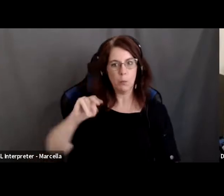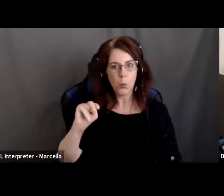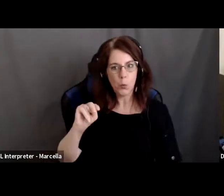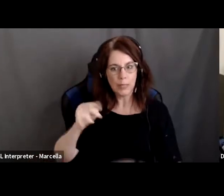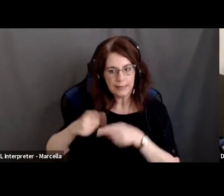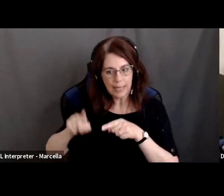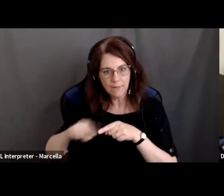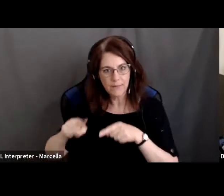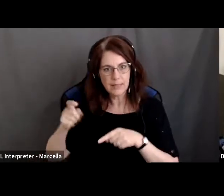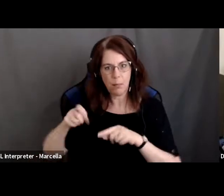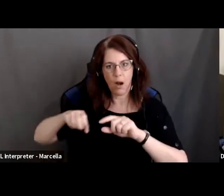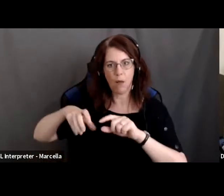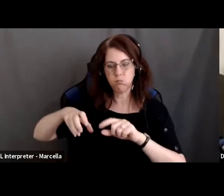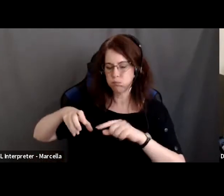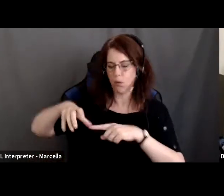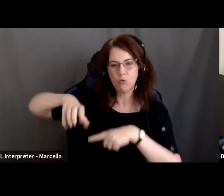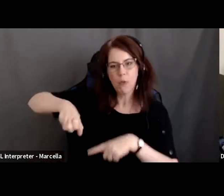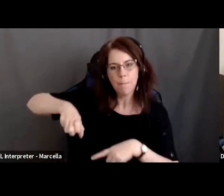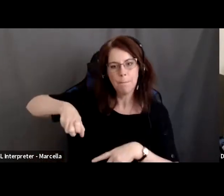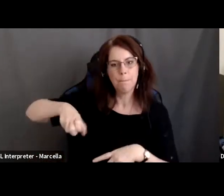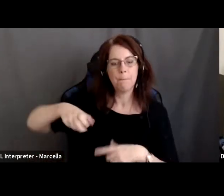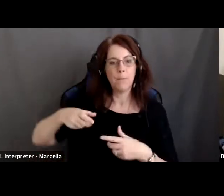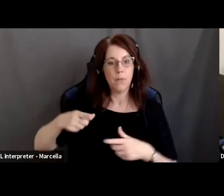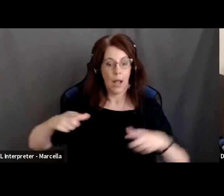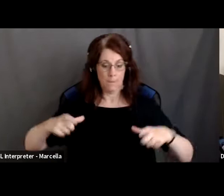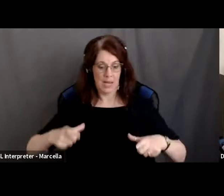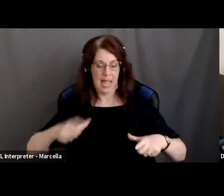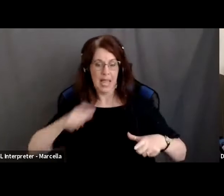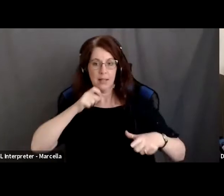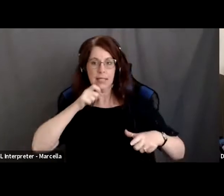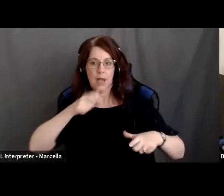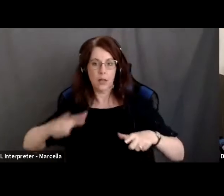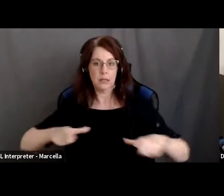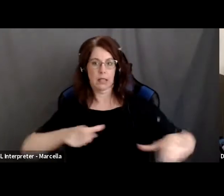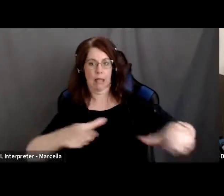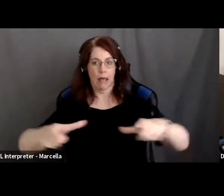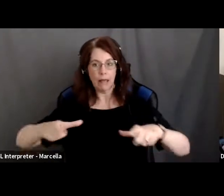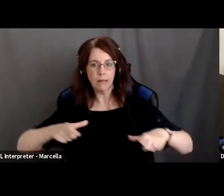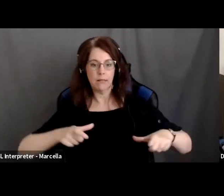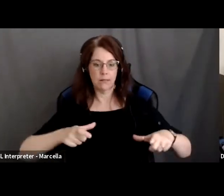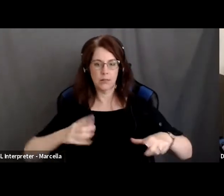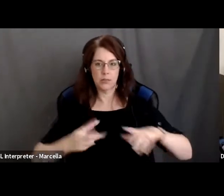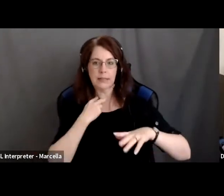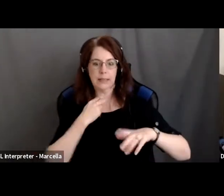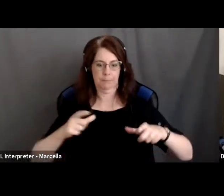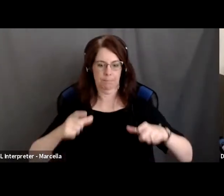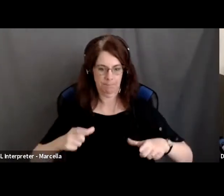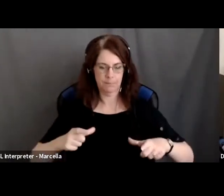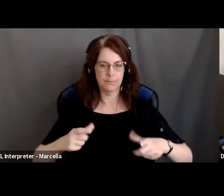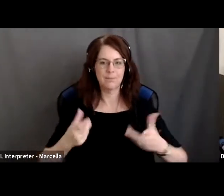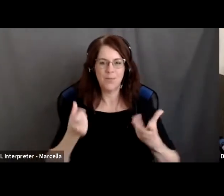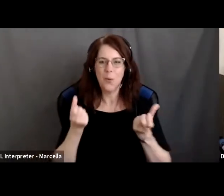that you can grip? Do you need a plate that doesn't slide across the table? So a lot of